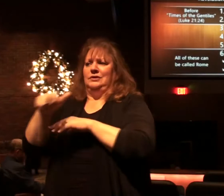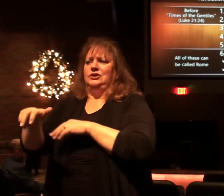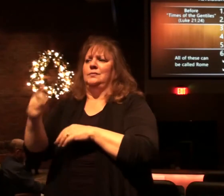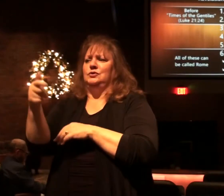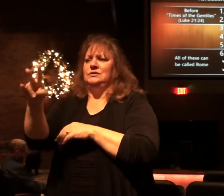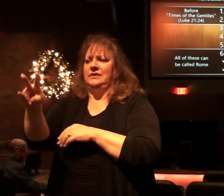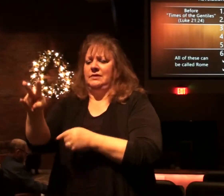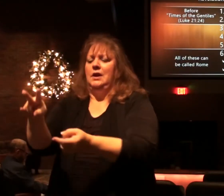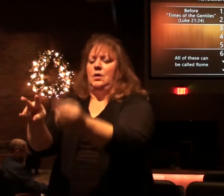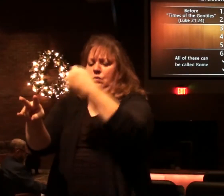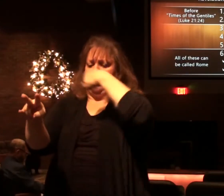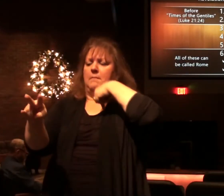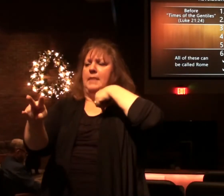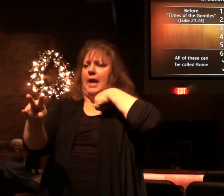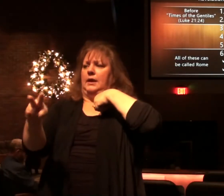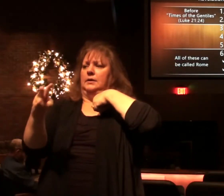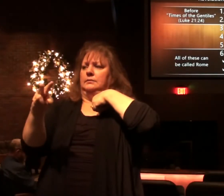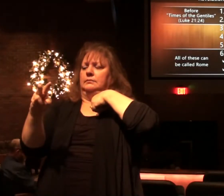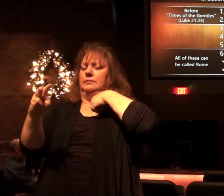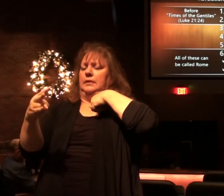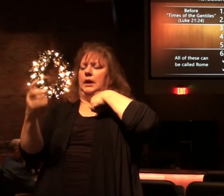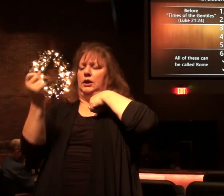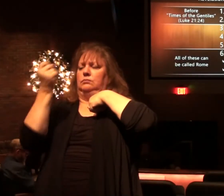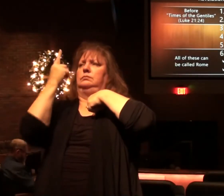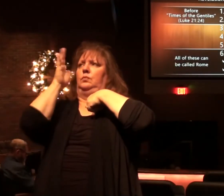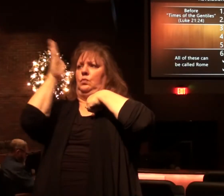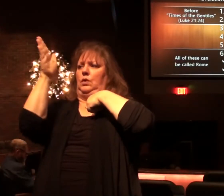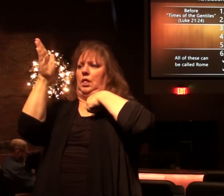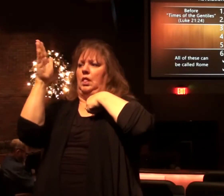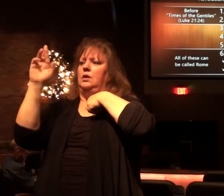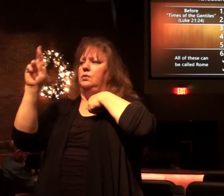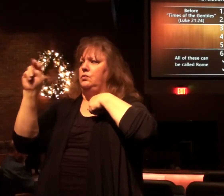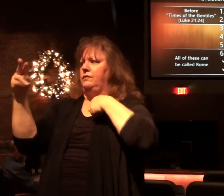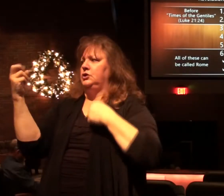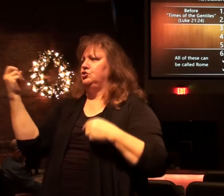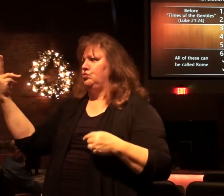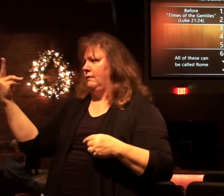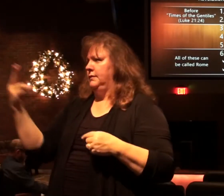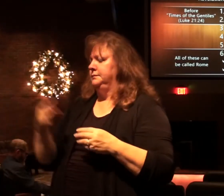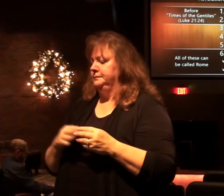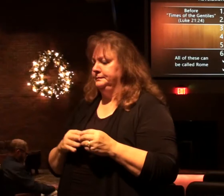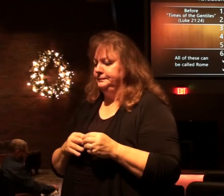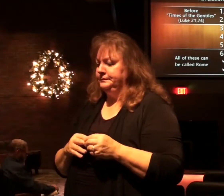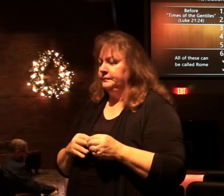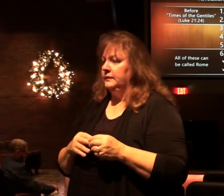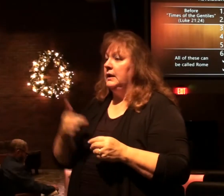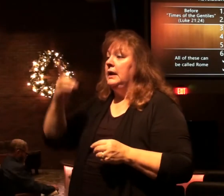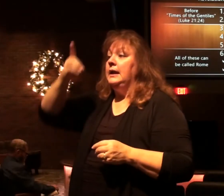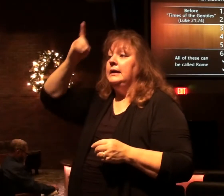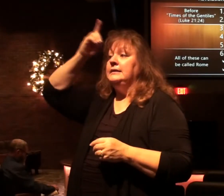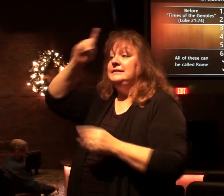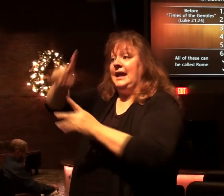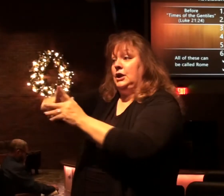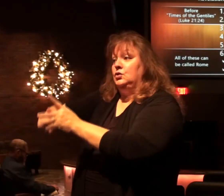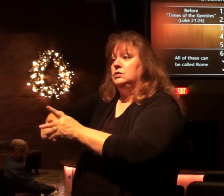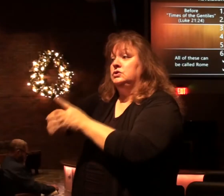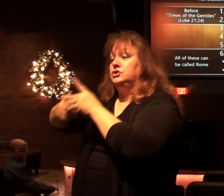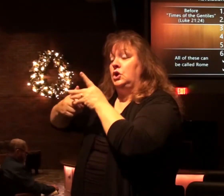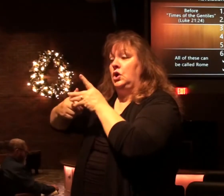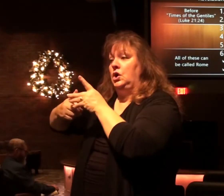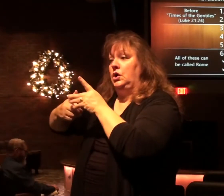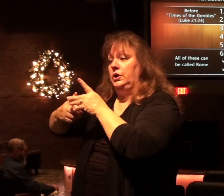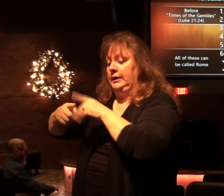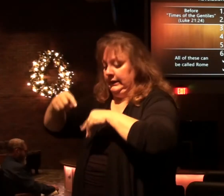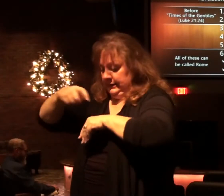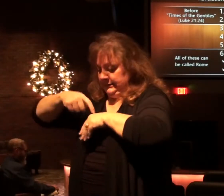17, and then we'll see it when we go back to chapter 12. Daniel started from where